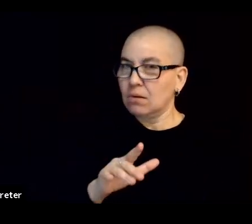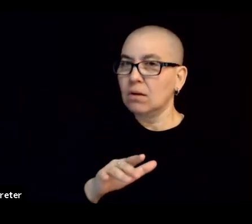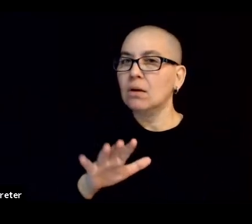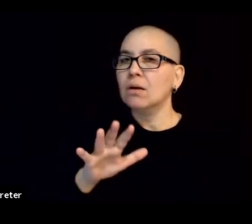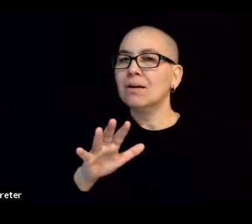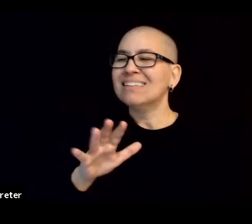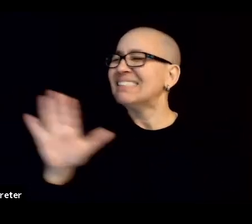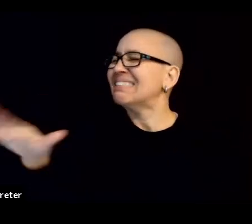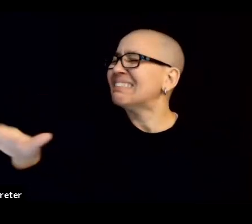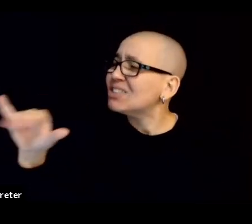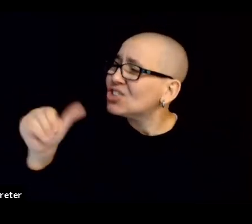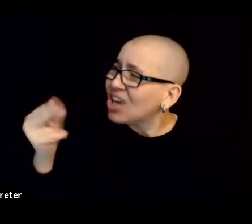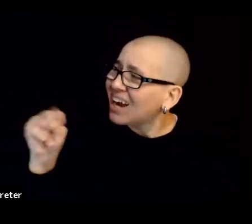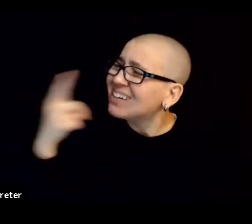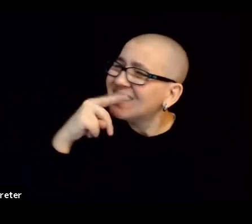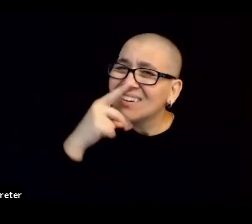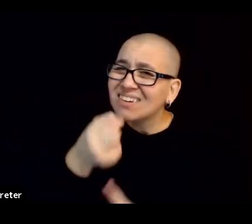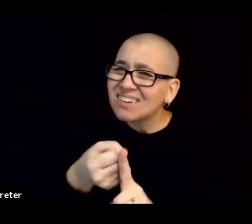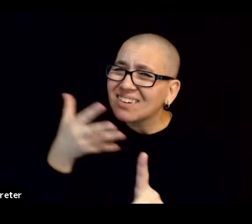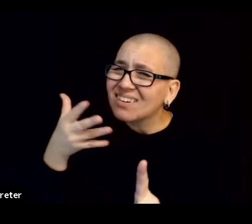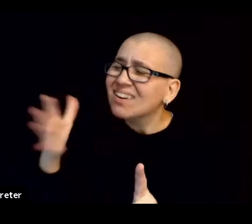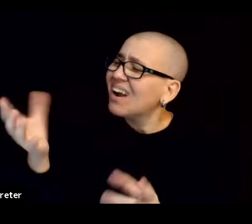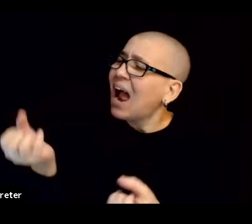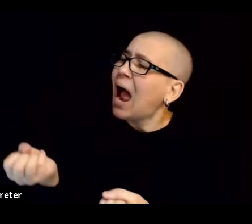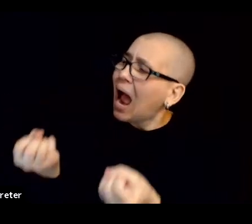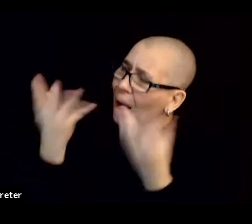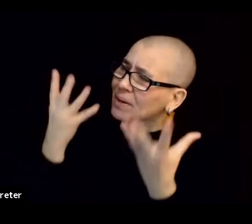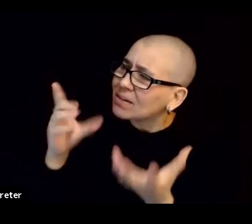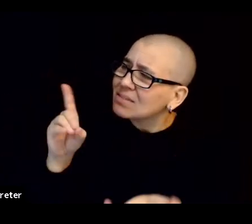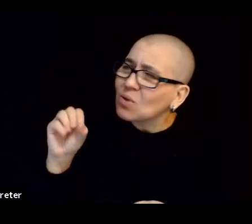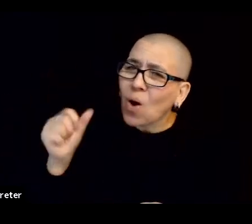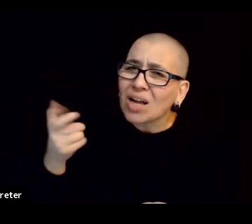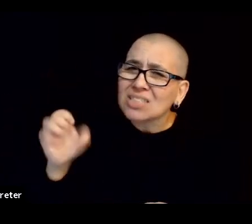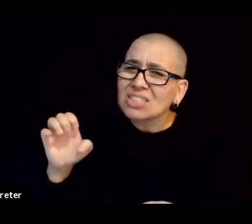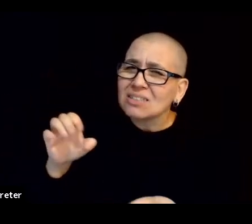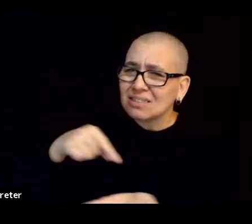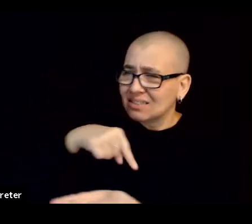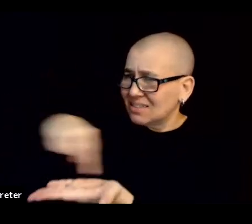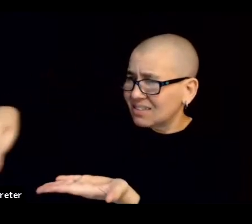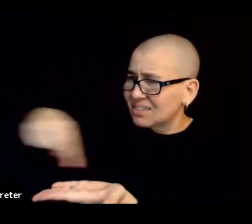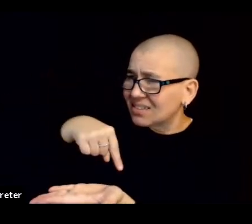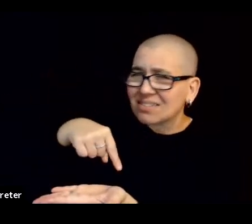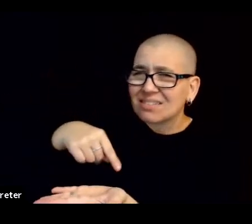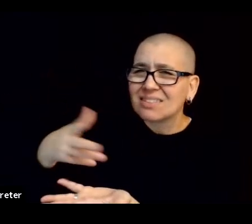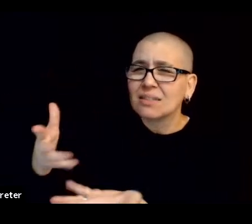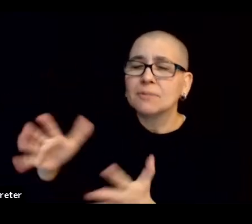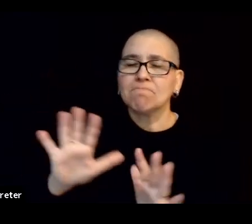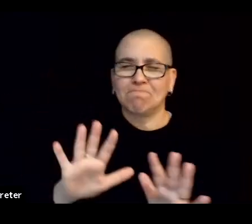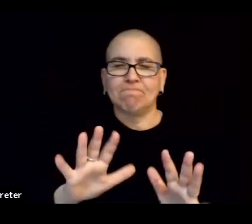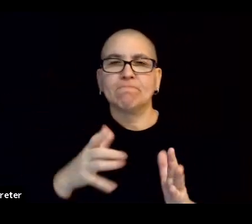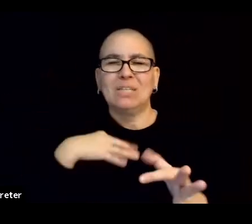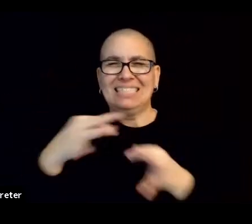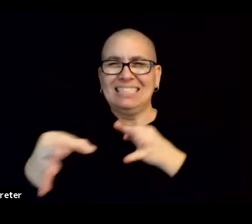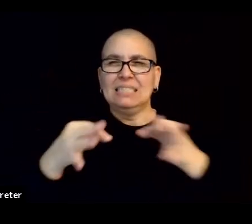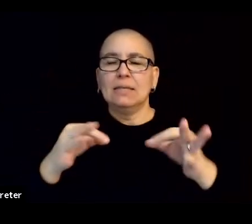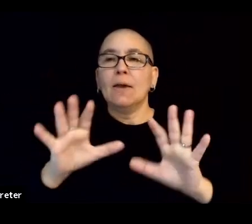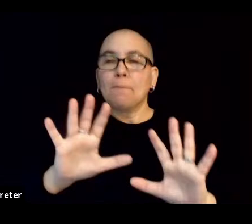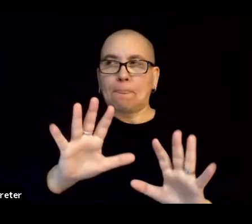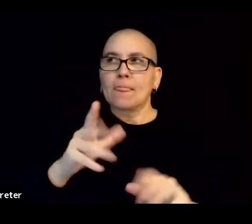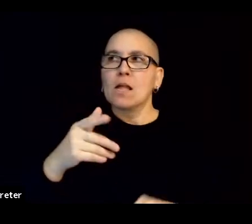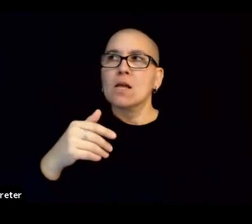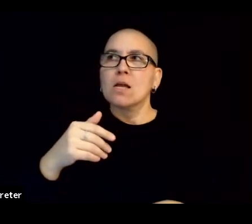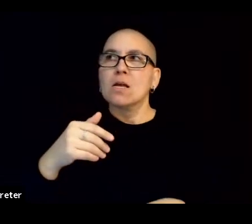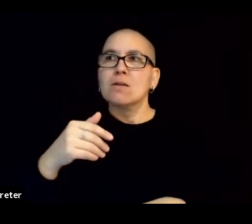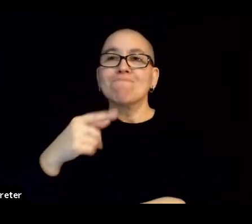is put into these pilot sites for this week? And again, this is flexible and able to be scaled up according to the federal